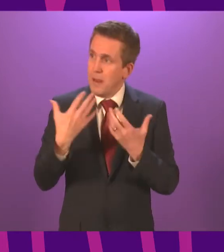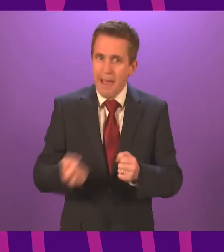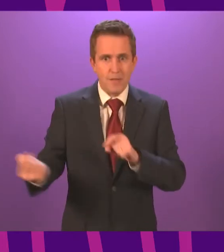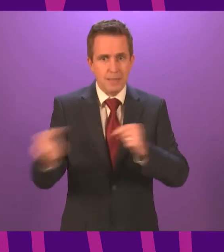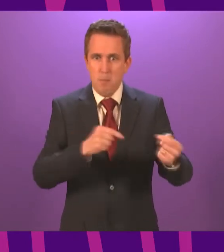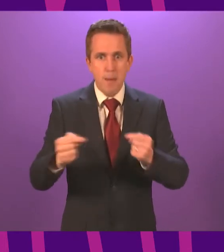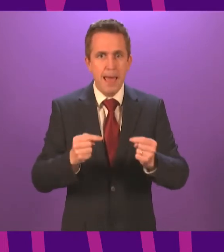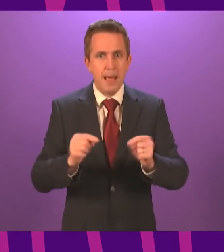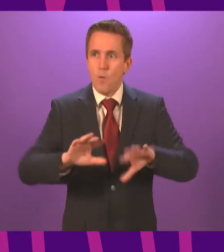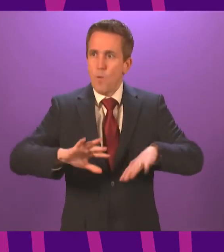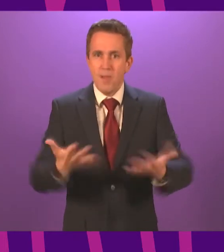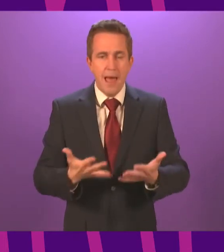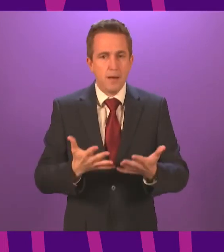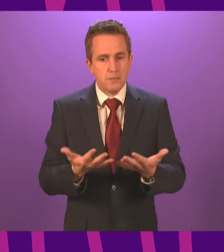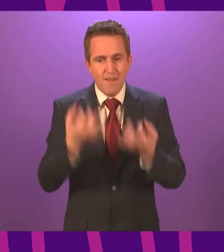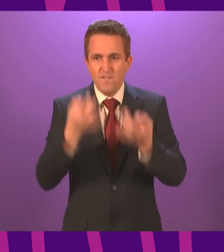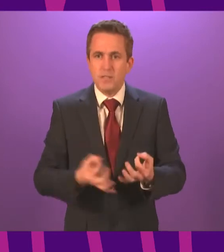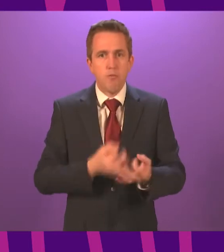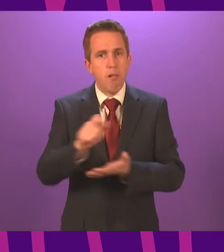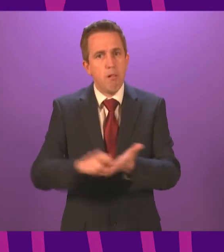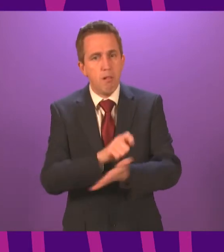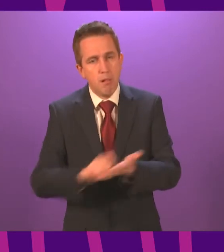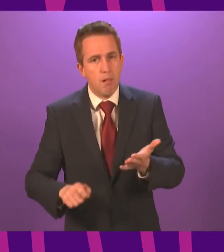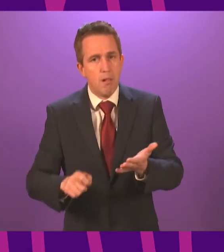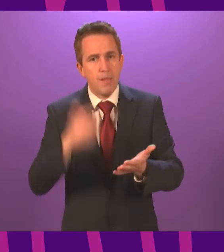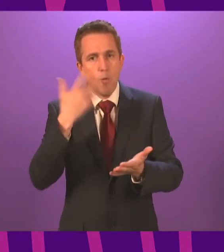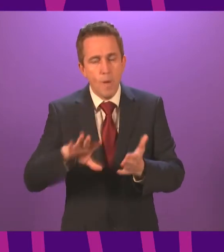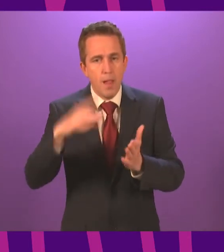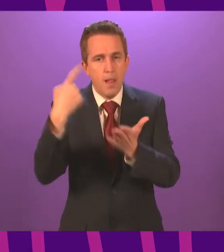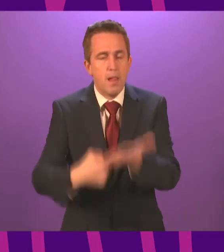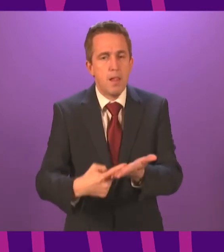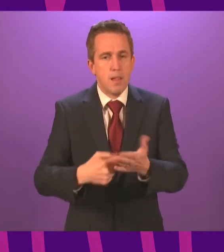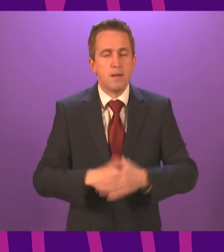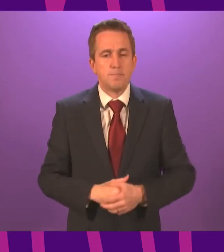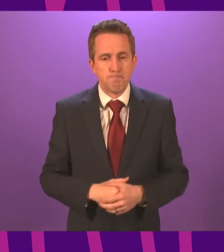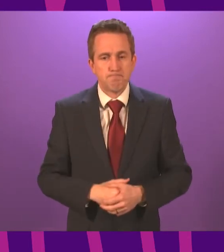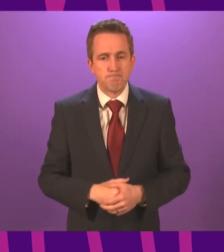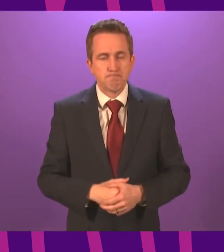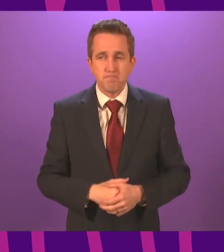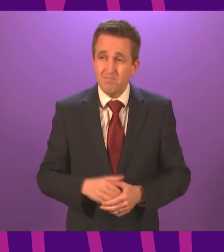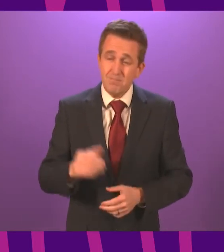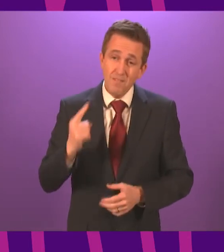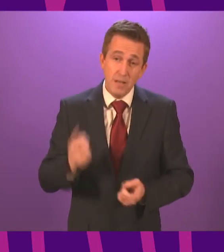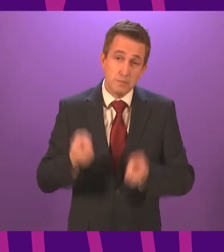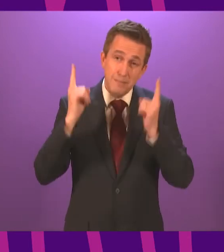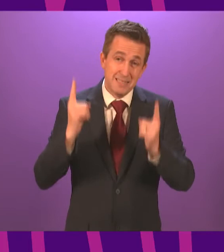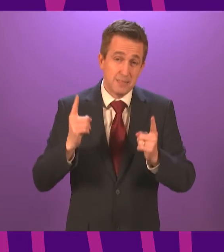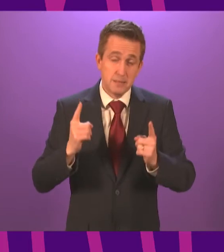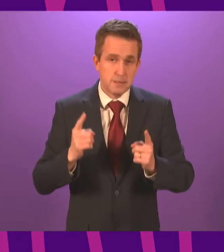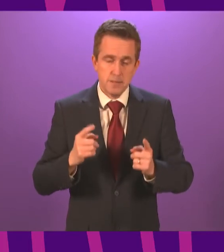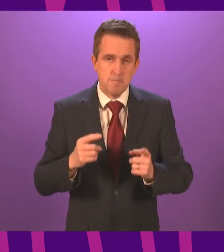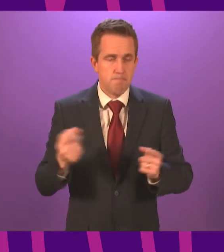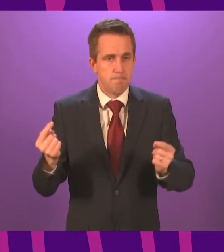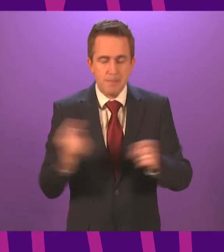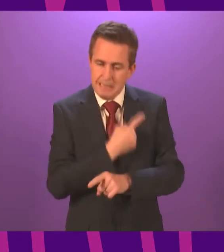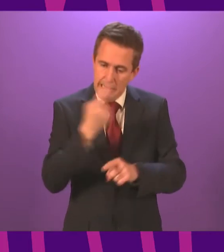and a non-binding vote, as pointed out by the presiding officer at the beginning of these proceedings. The last major mistake, because I haven't got time to